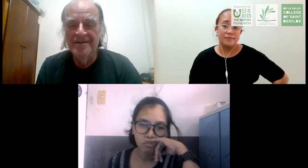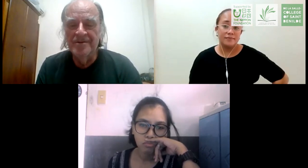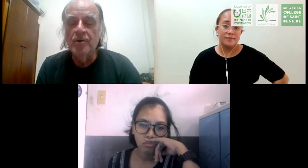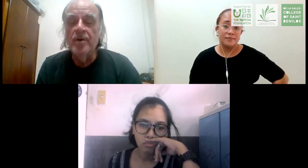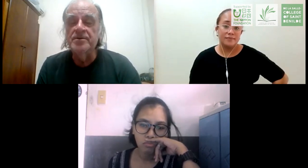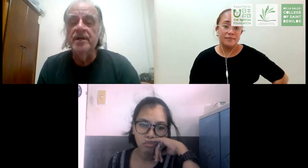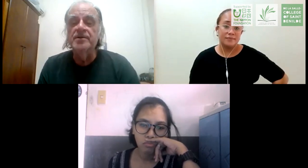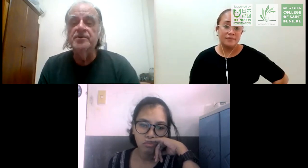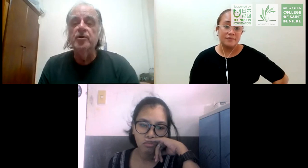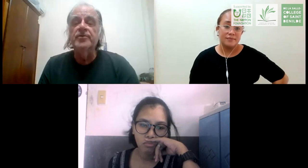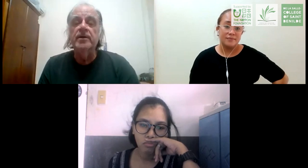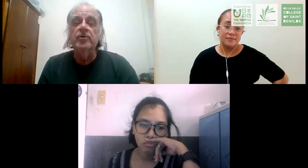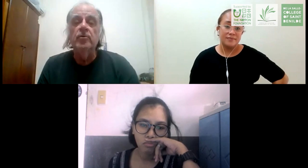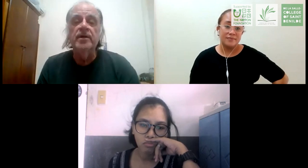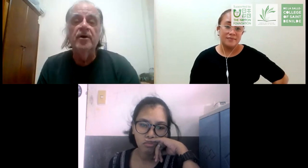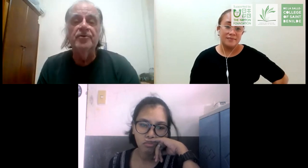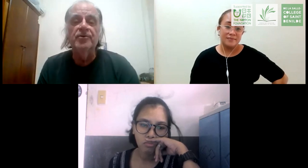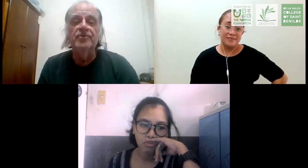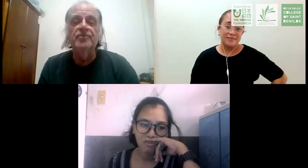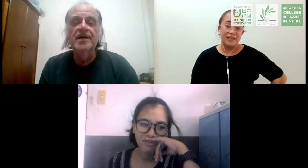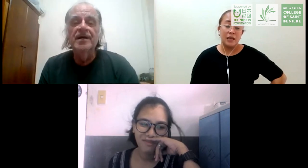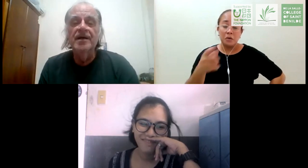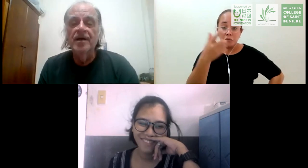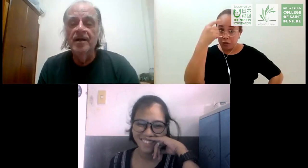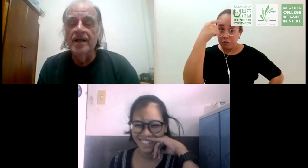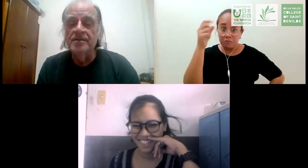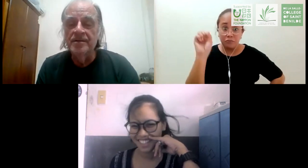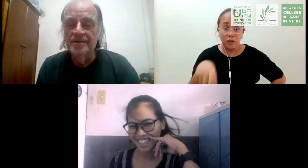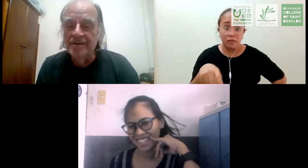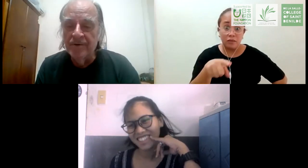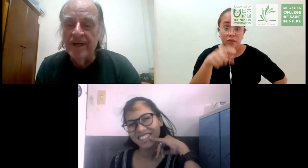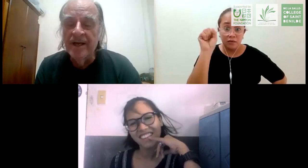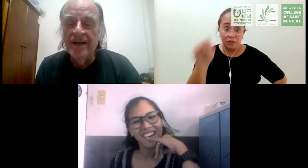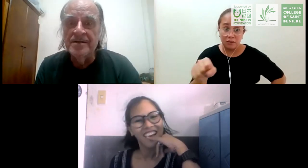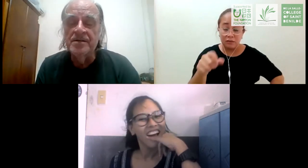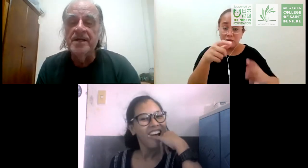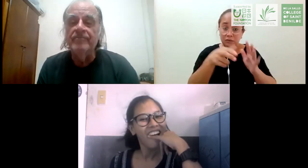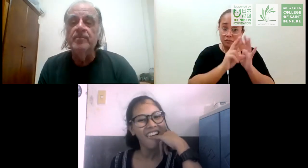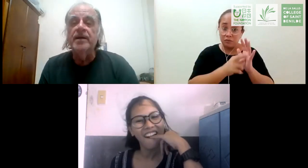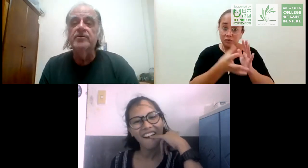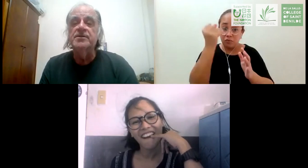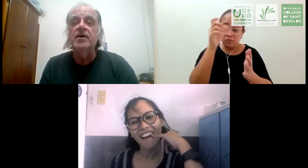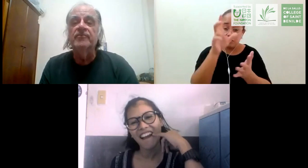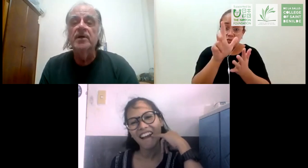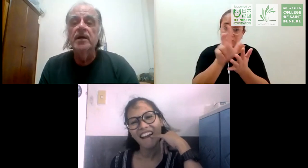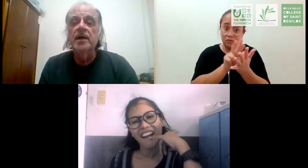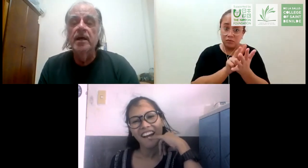So the question is, do you think you can go through lesson 3 and lesson 7 by yourself